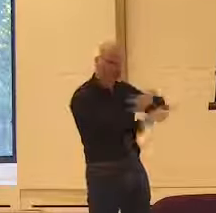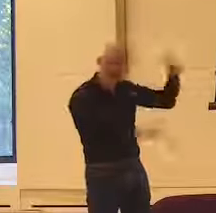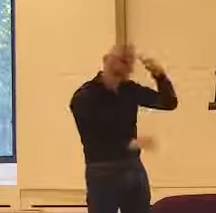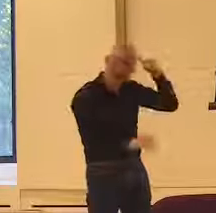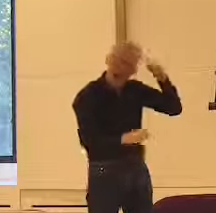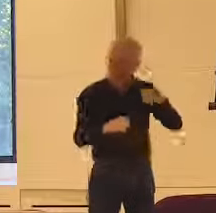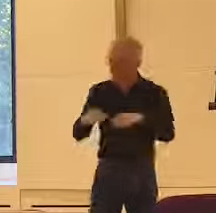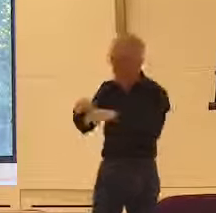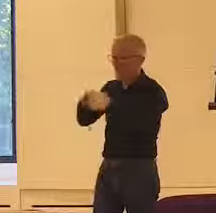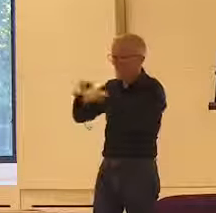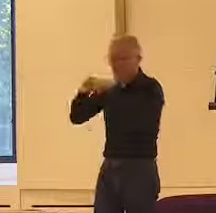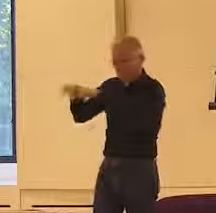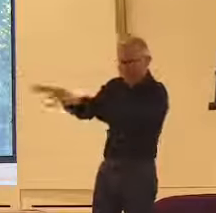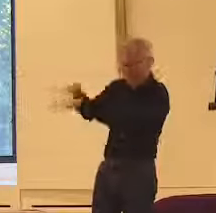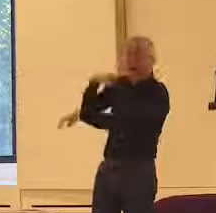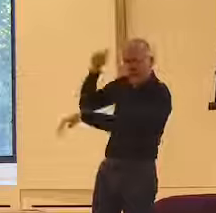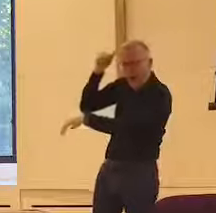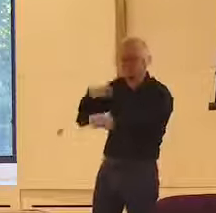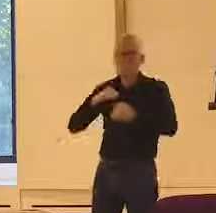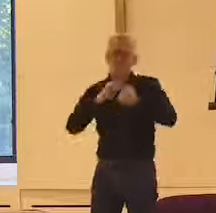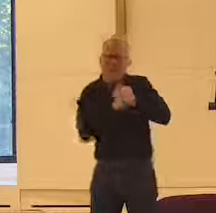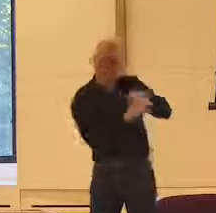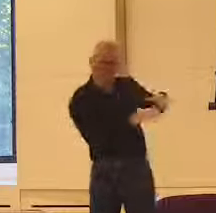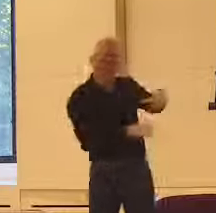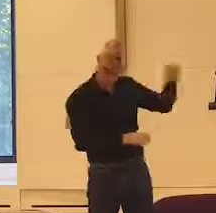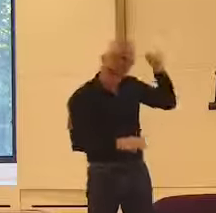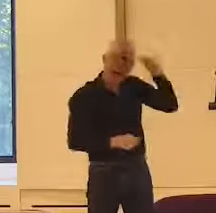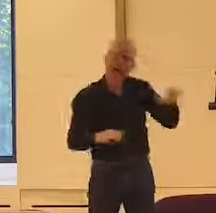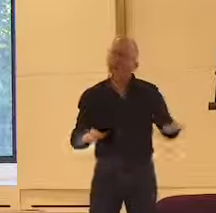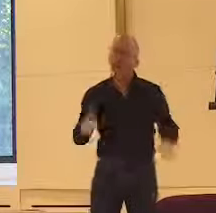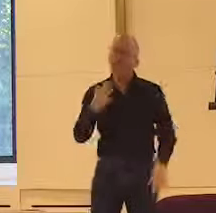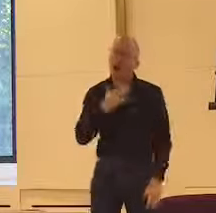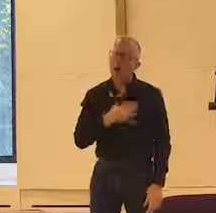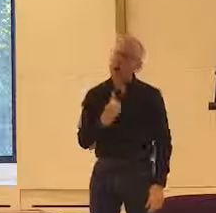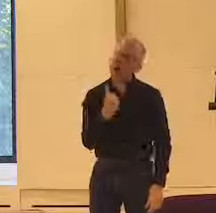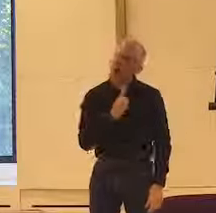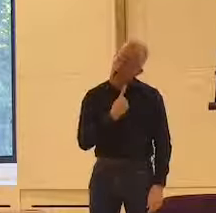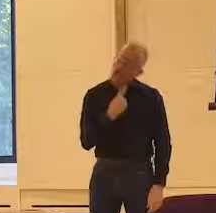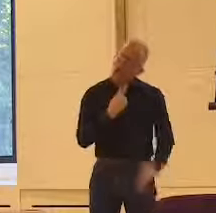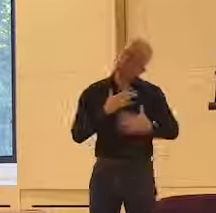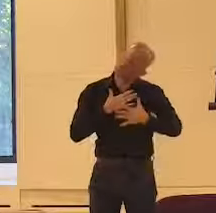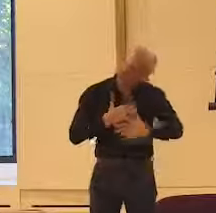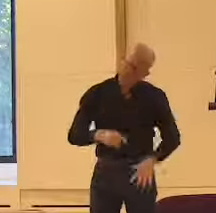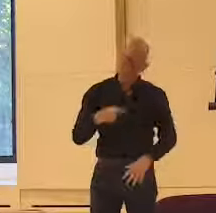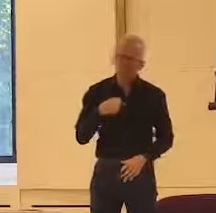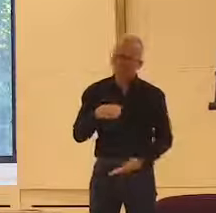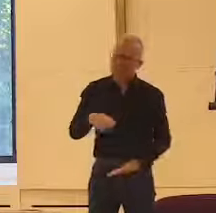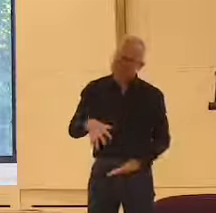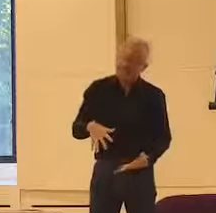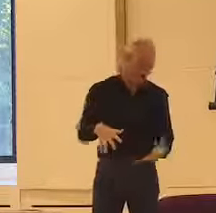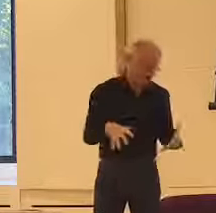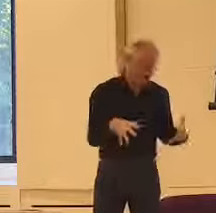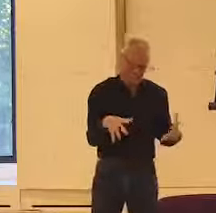I knew support was out there. I knew my family was there and my friends were there.